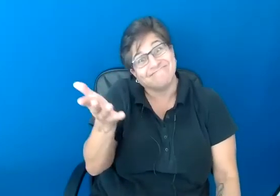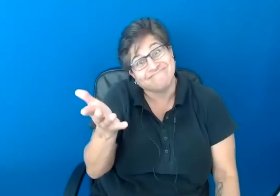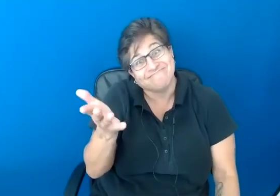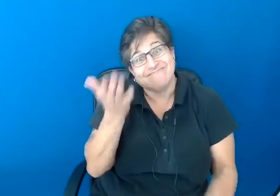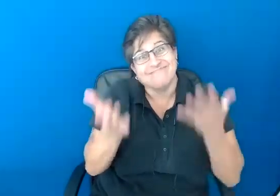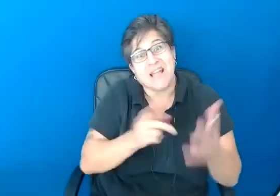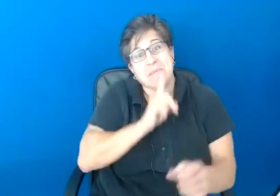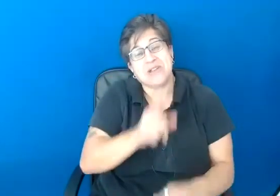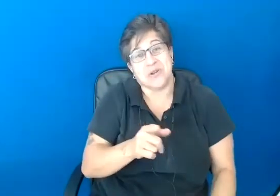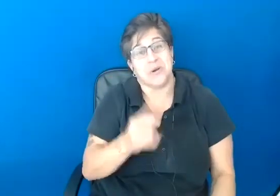I mean, I